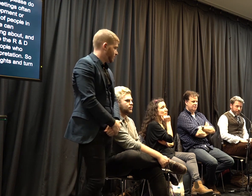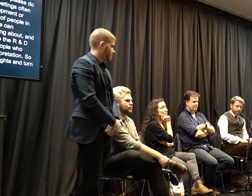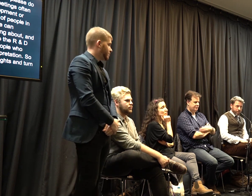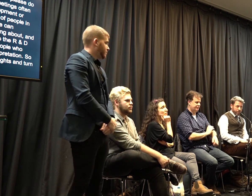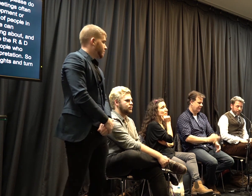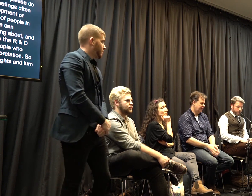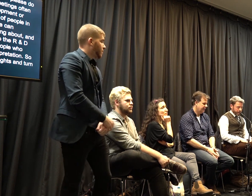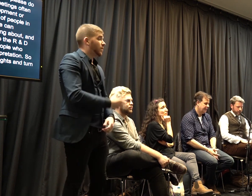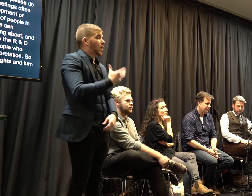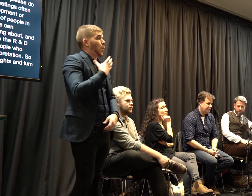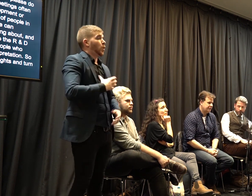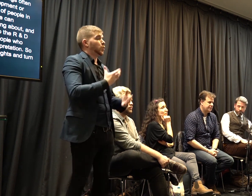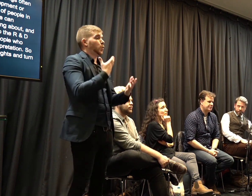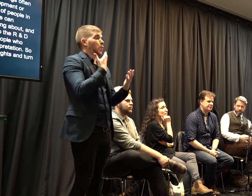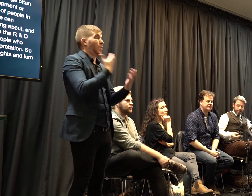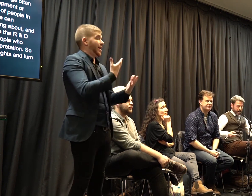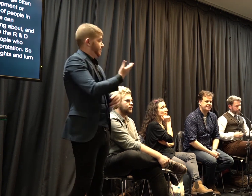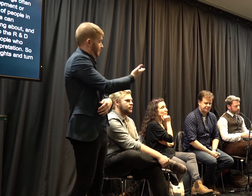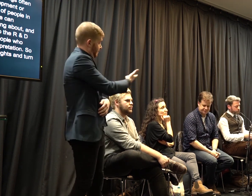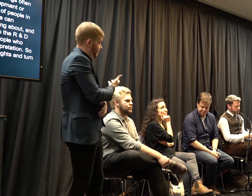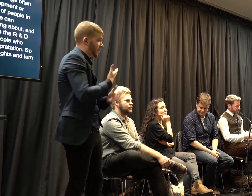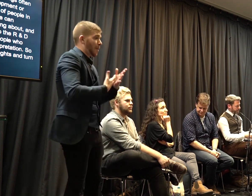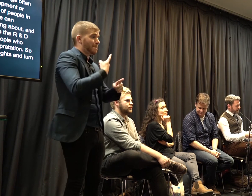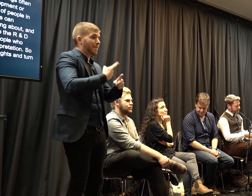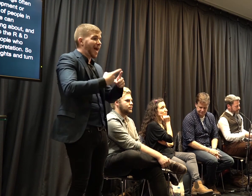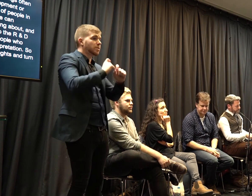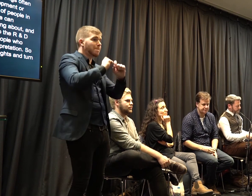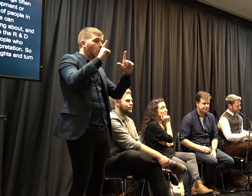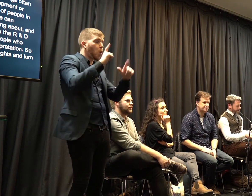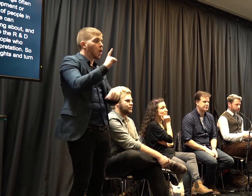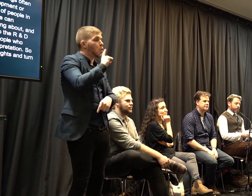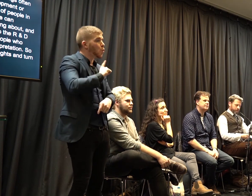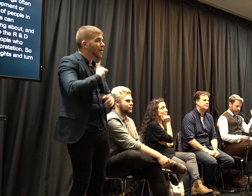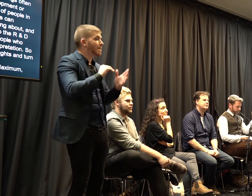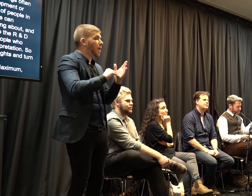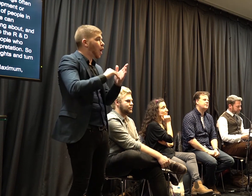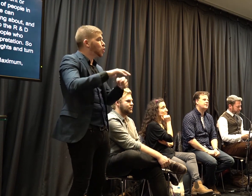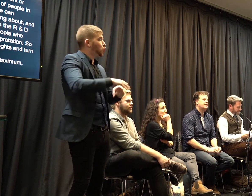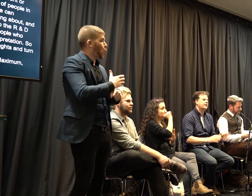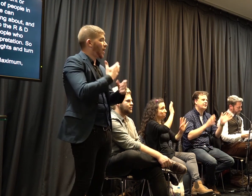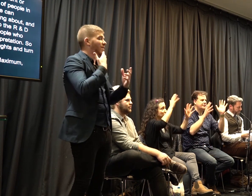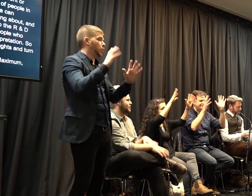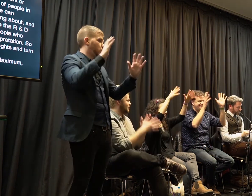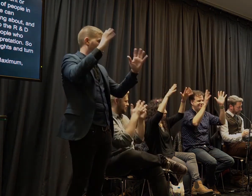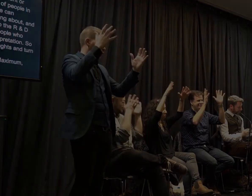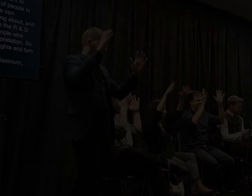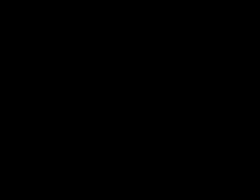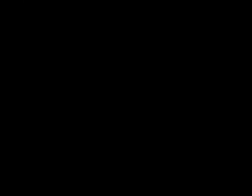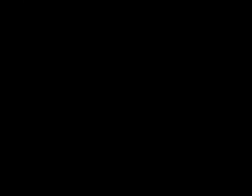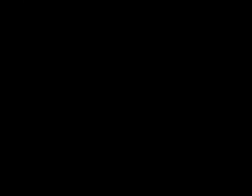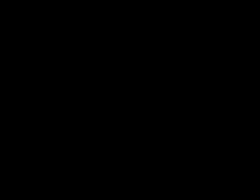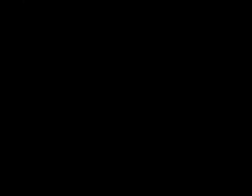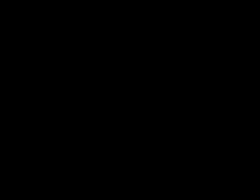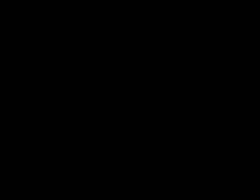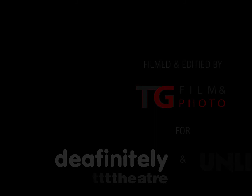would very much like to thank our panel. Obviously, so that's Max, Paula, Louis, Michael and Sula. Thank you very much. You've done a great job.